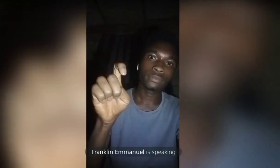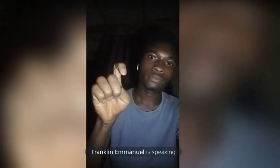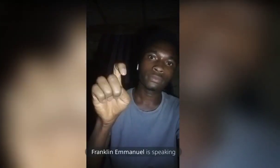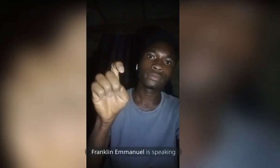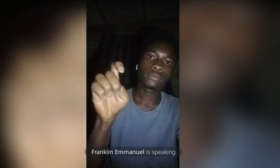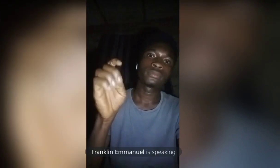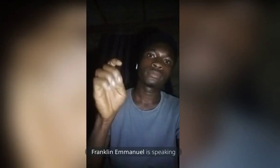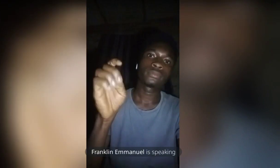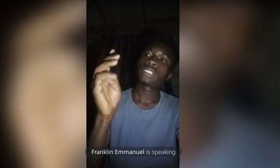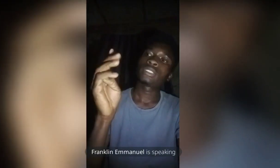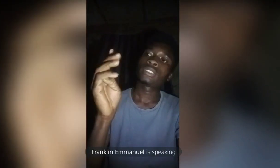And Z.